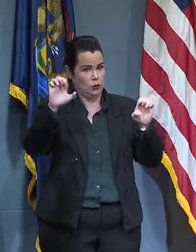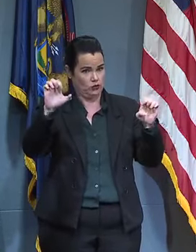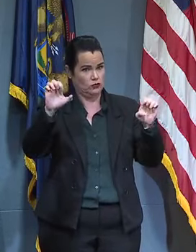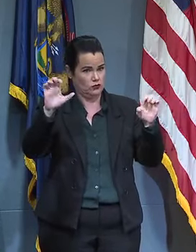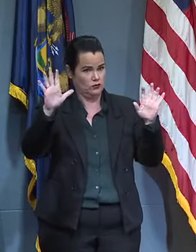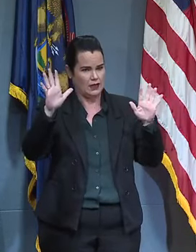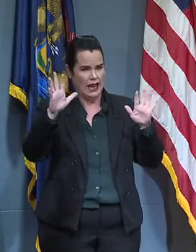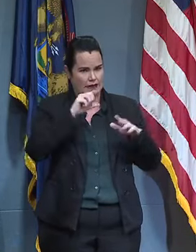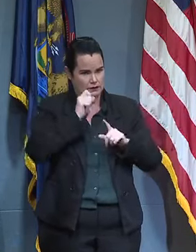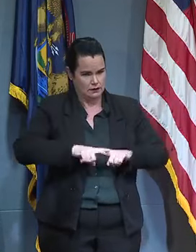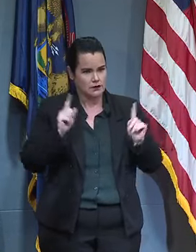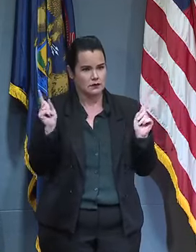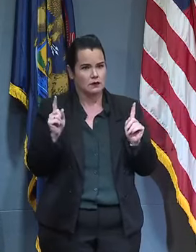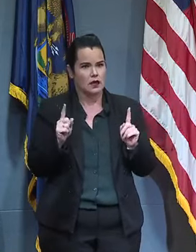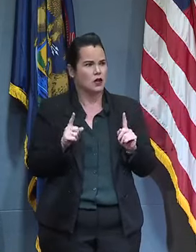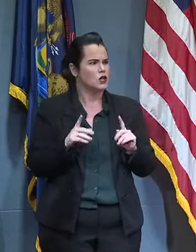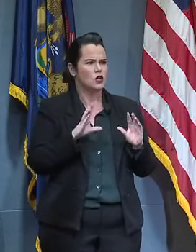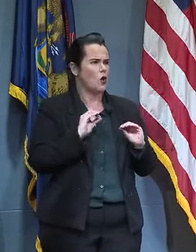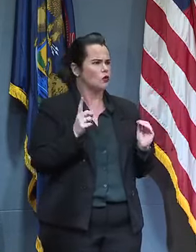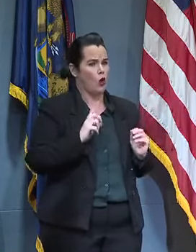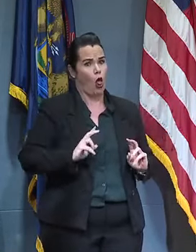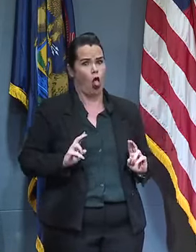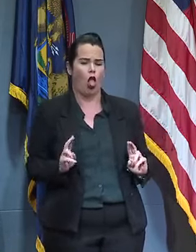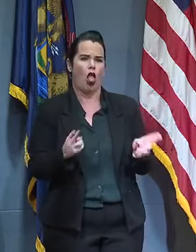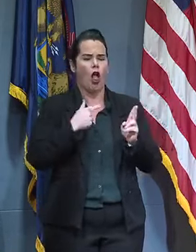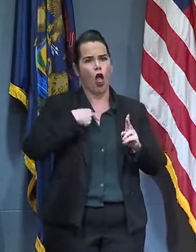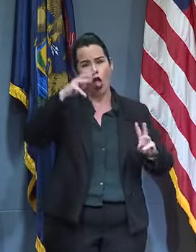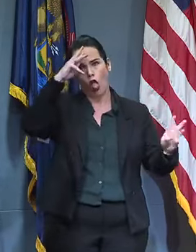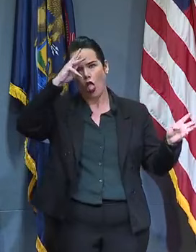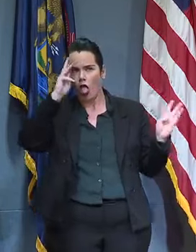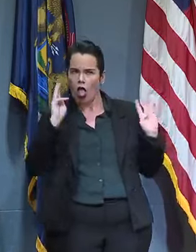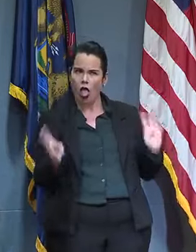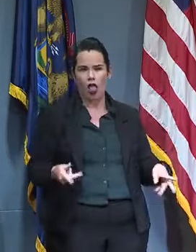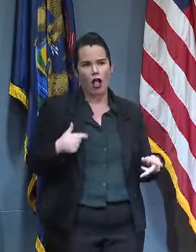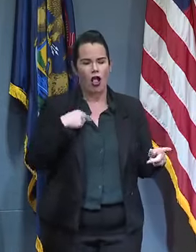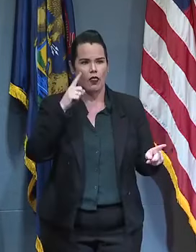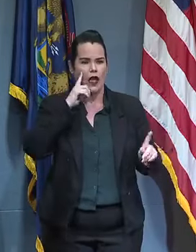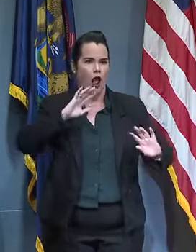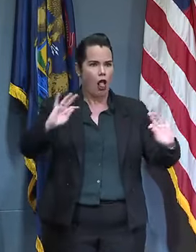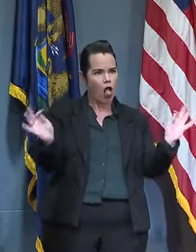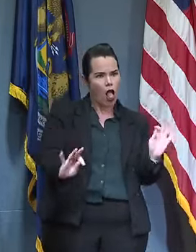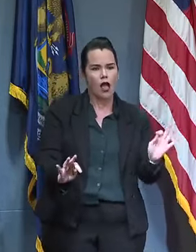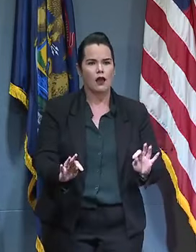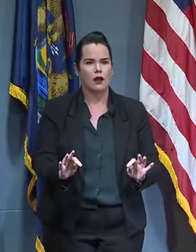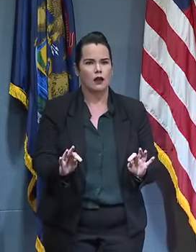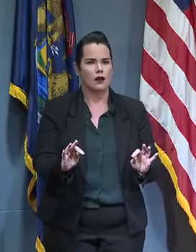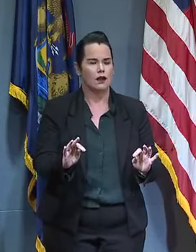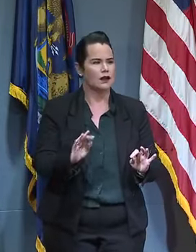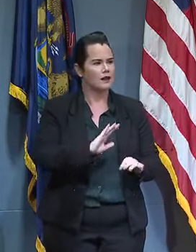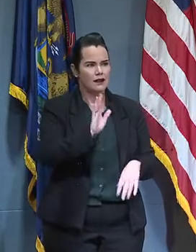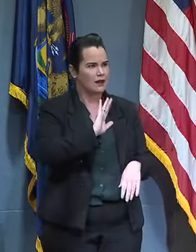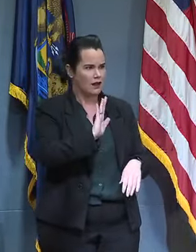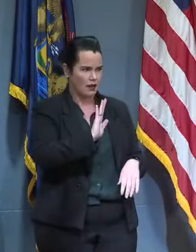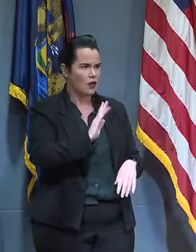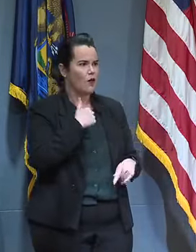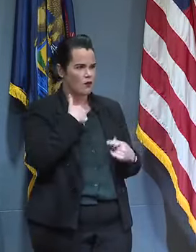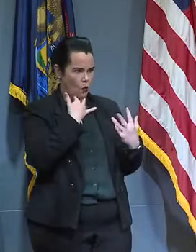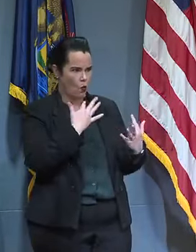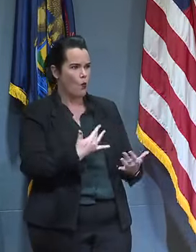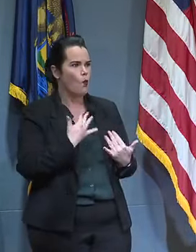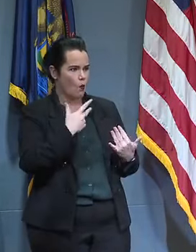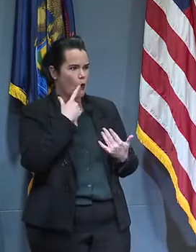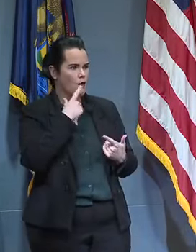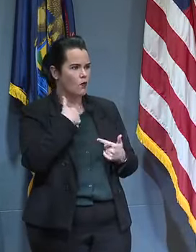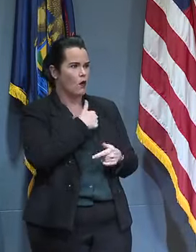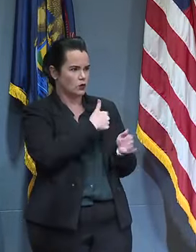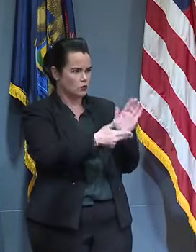should be rushing the gun and playing fast and loose when starting to restart sectors of the economy that haven't been deemed low enough risk